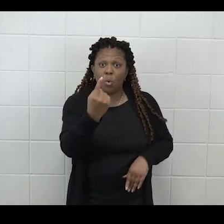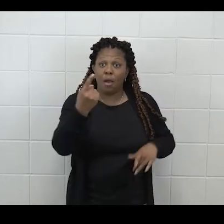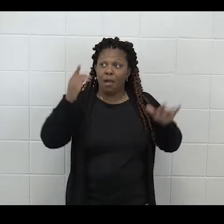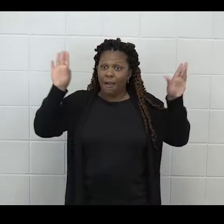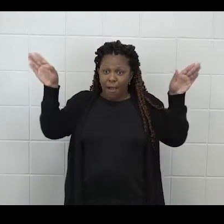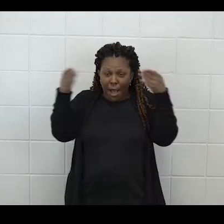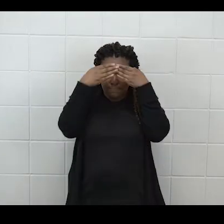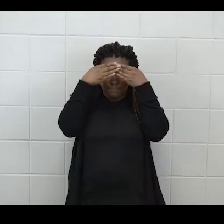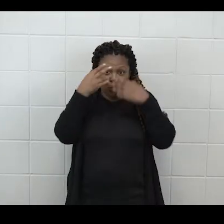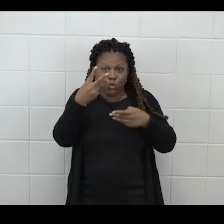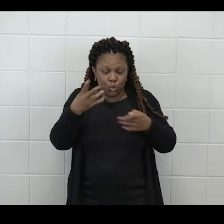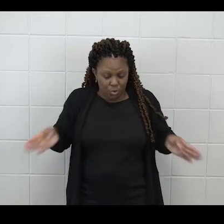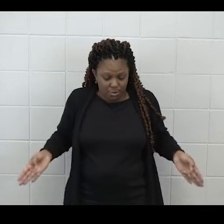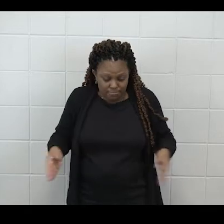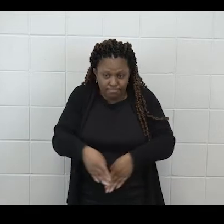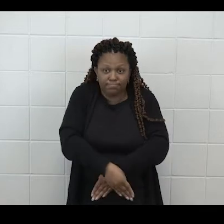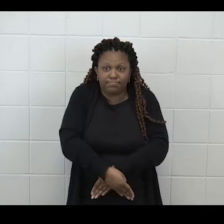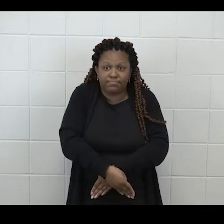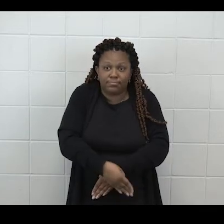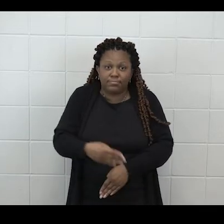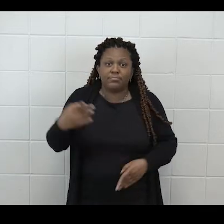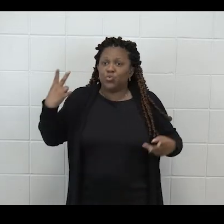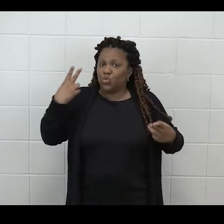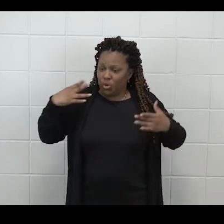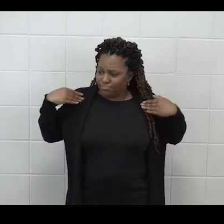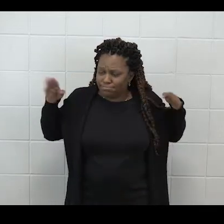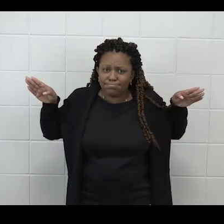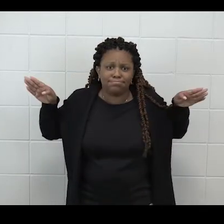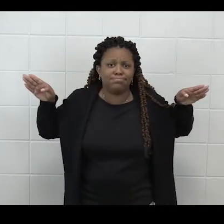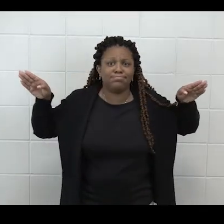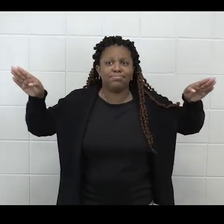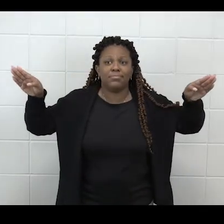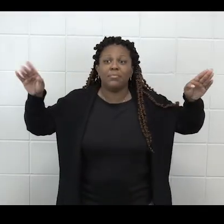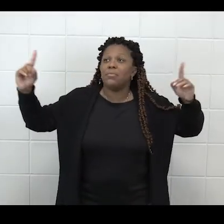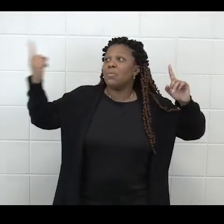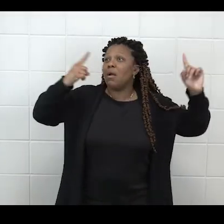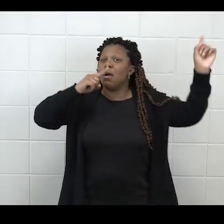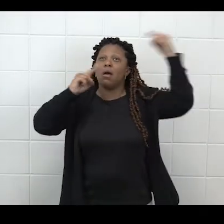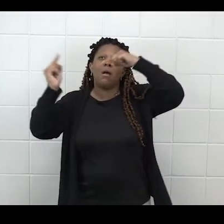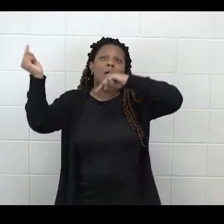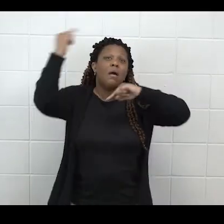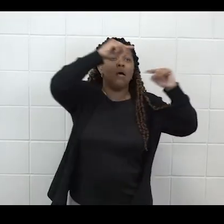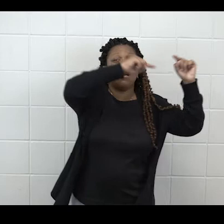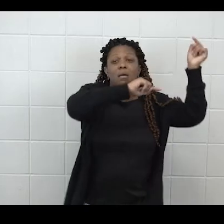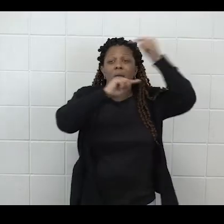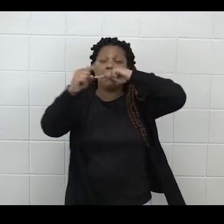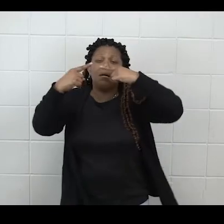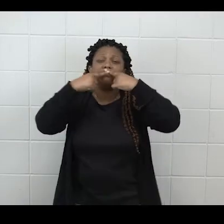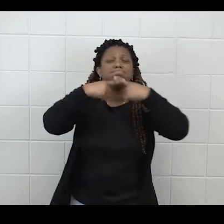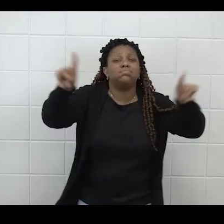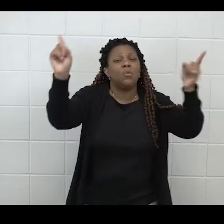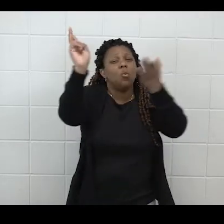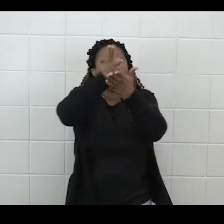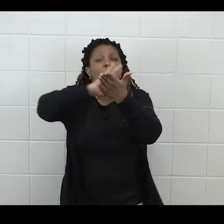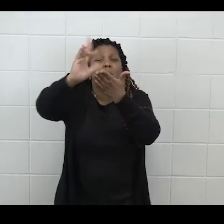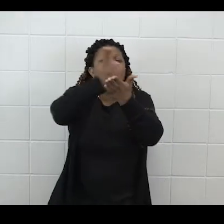another and said, "Holy, holy, holy is the Lord of hosts. The whole earth is full of